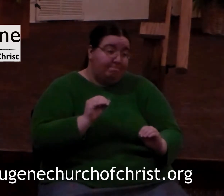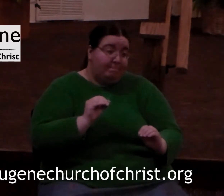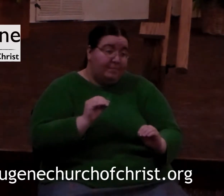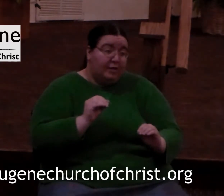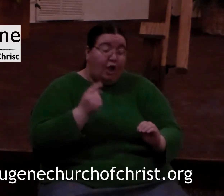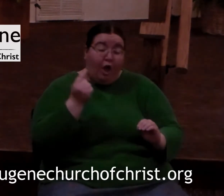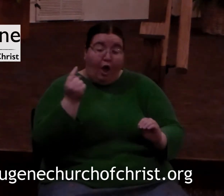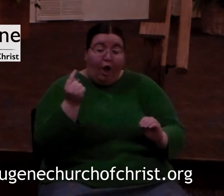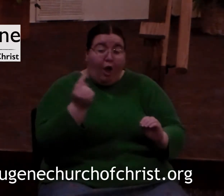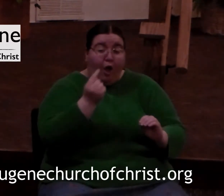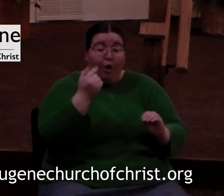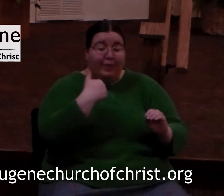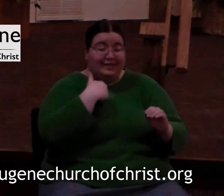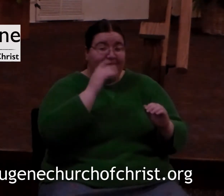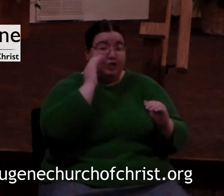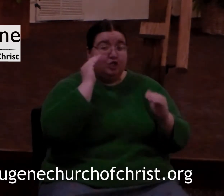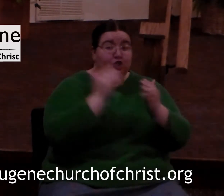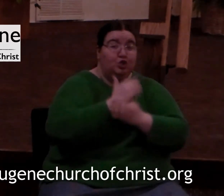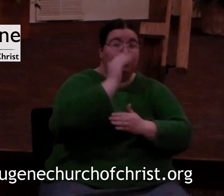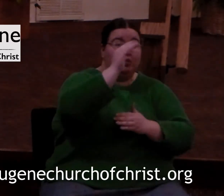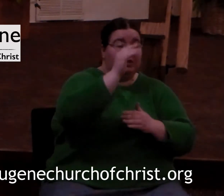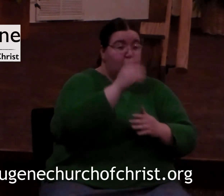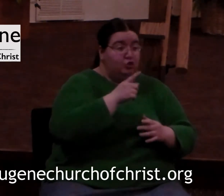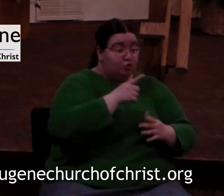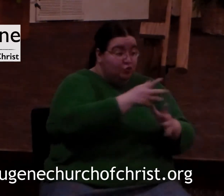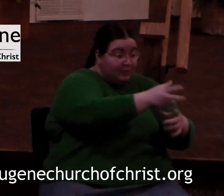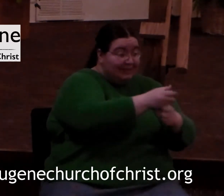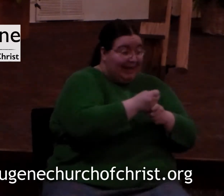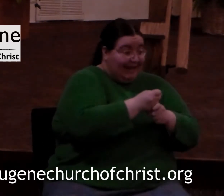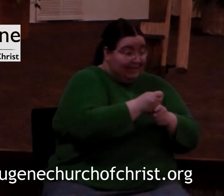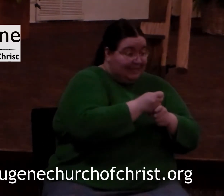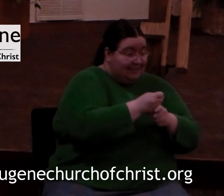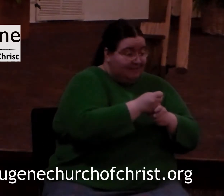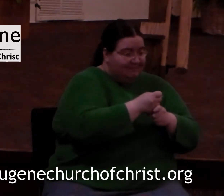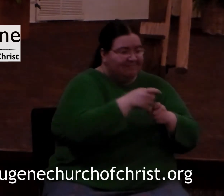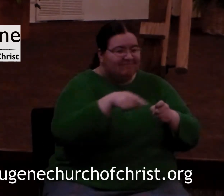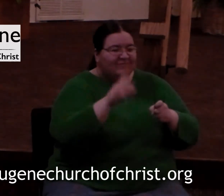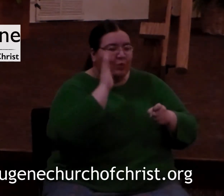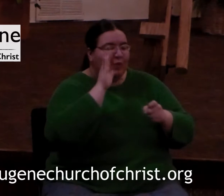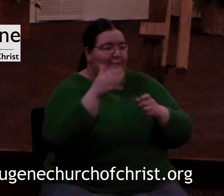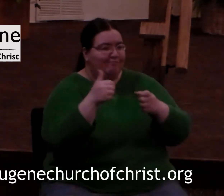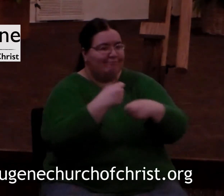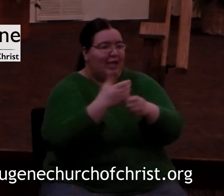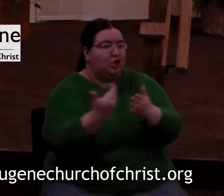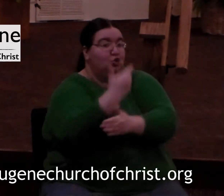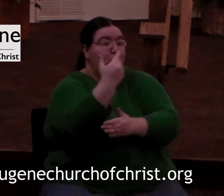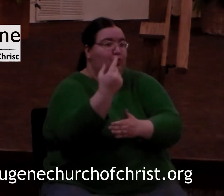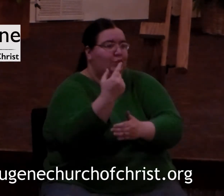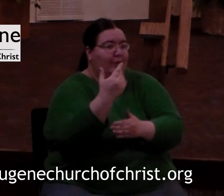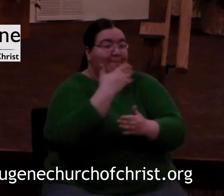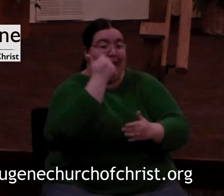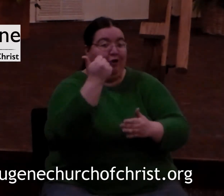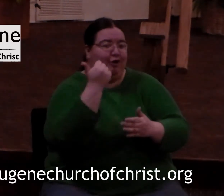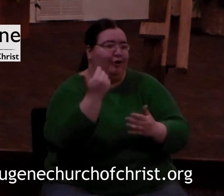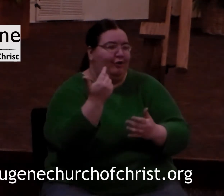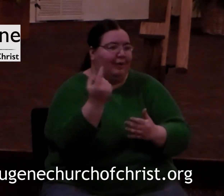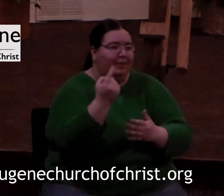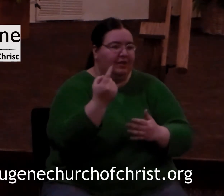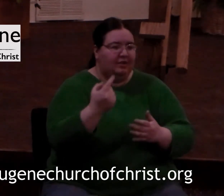soon as you get it, they will create a better one. But we are so driven by consumerism. Maybe I should have saved this